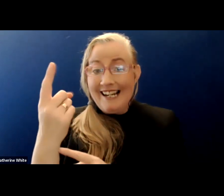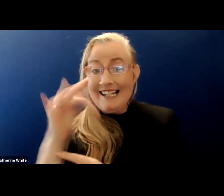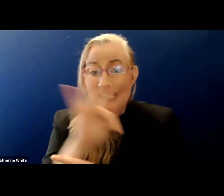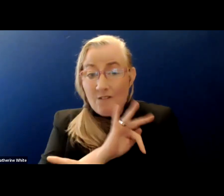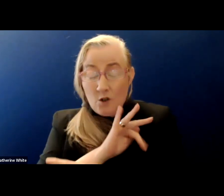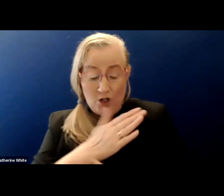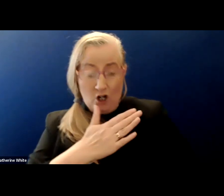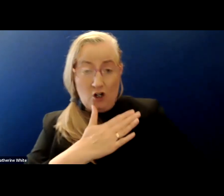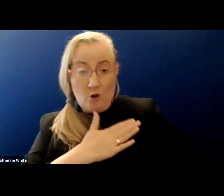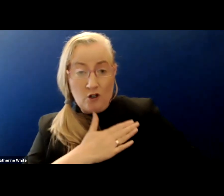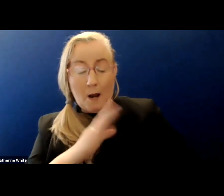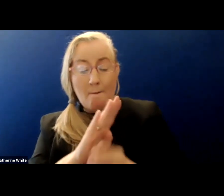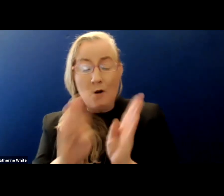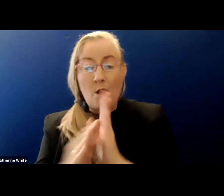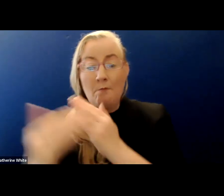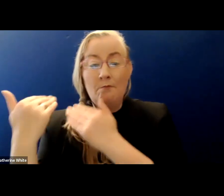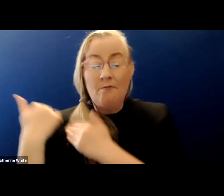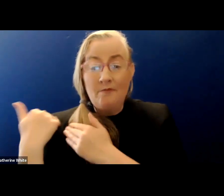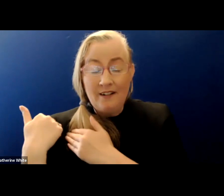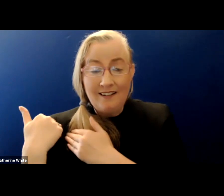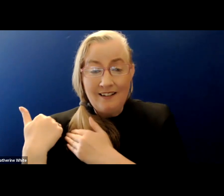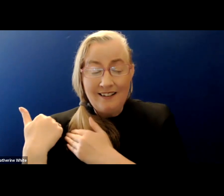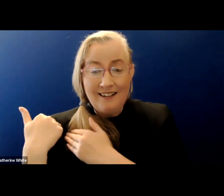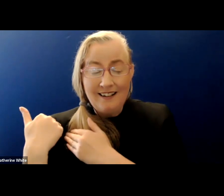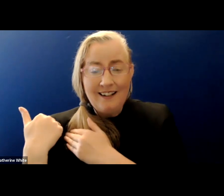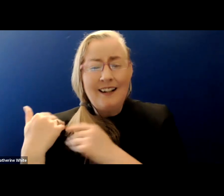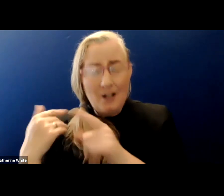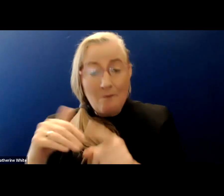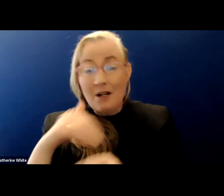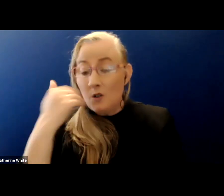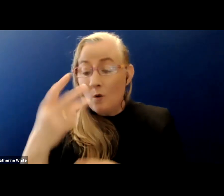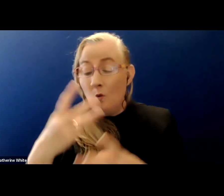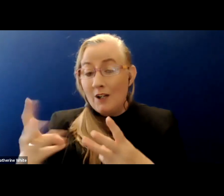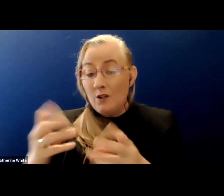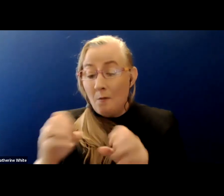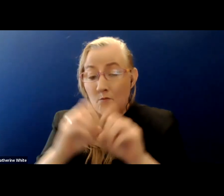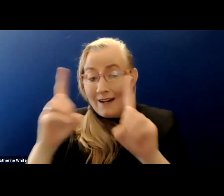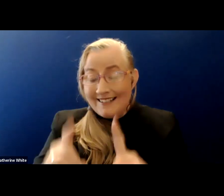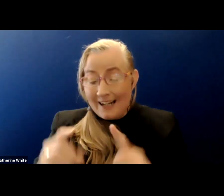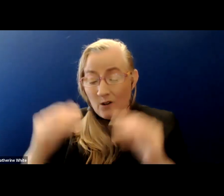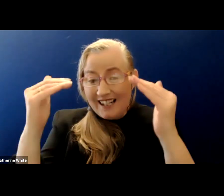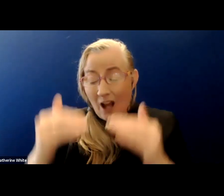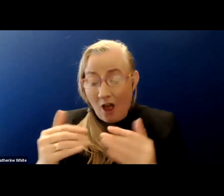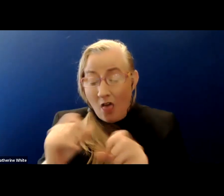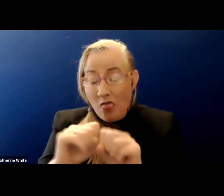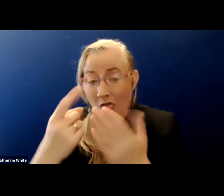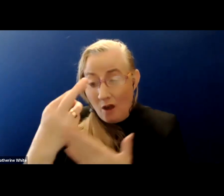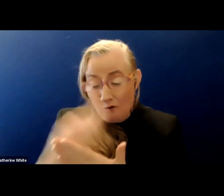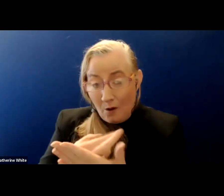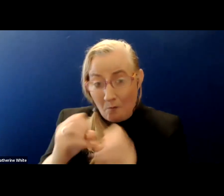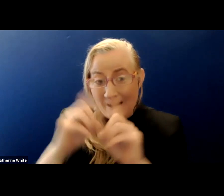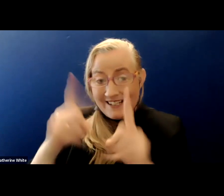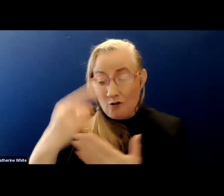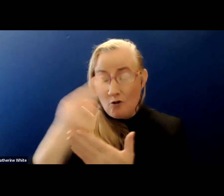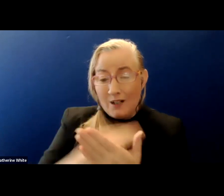soldiers accountable for ad bellum violations. Right, because once you start breaking down all of these rules, and once you start sort of